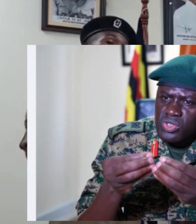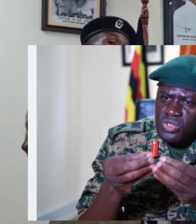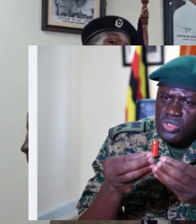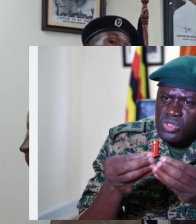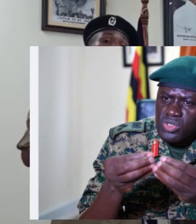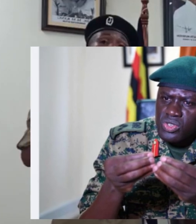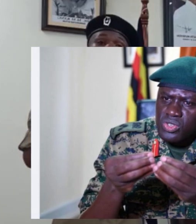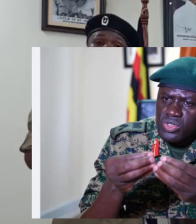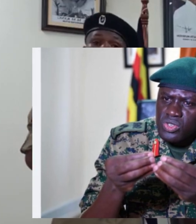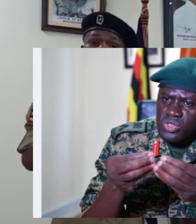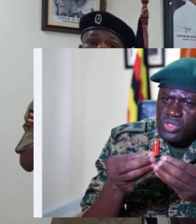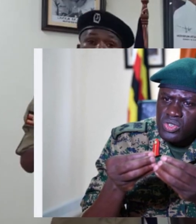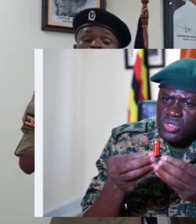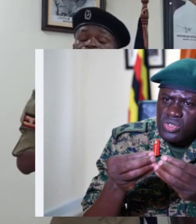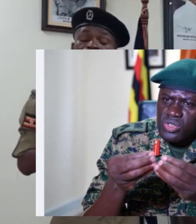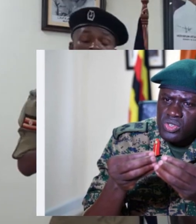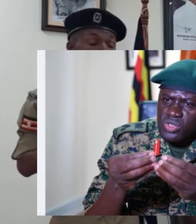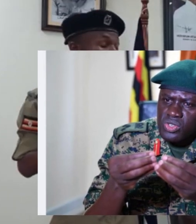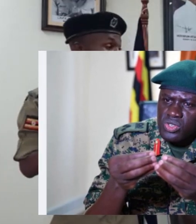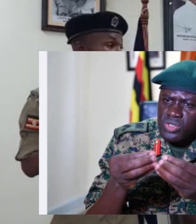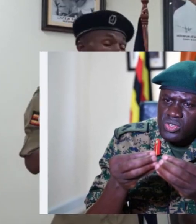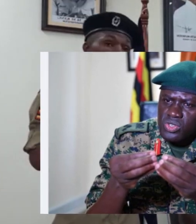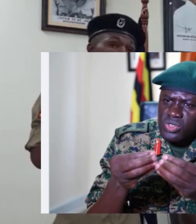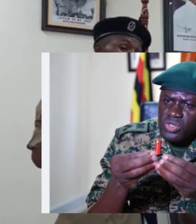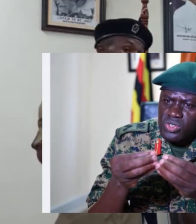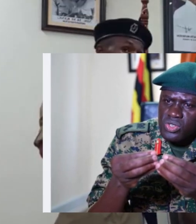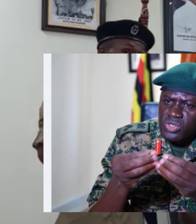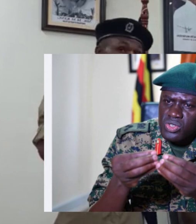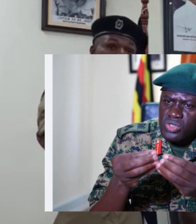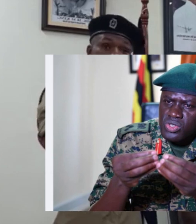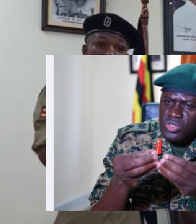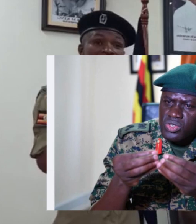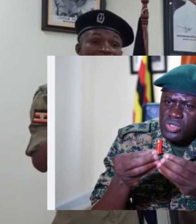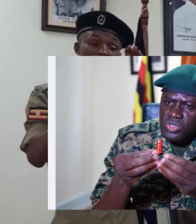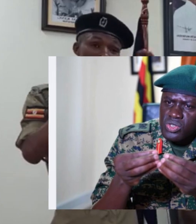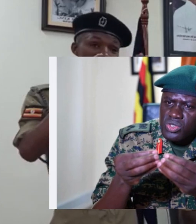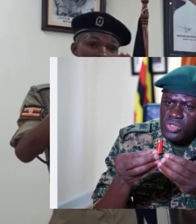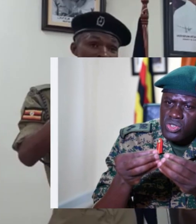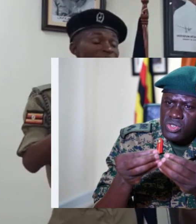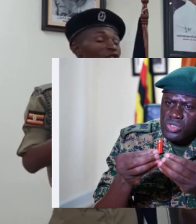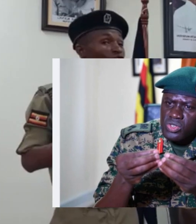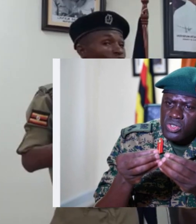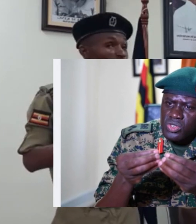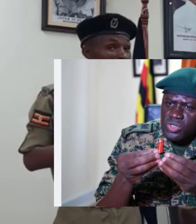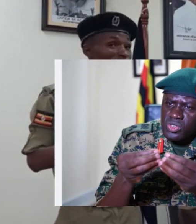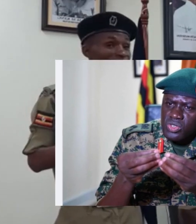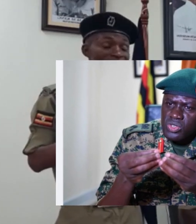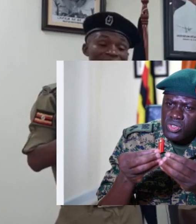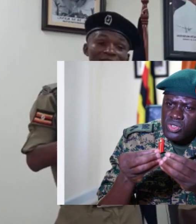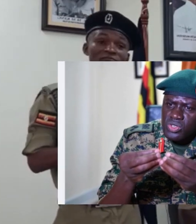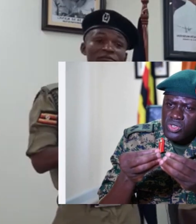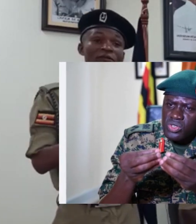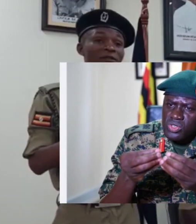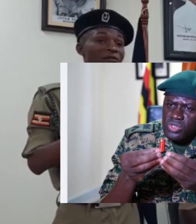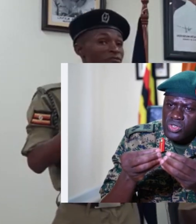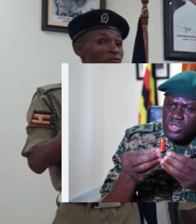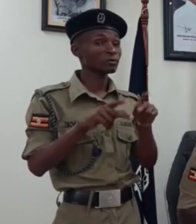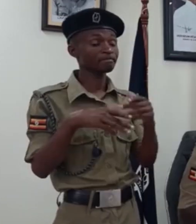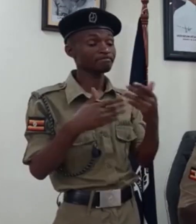yakolera okuva e South Sudan, okuva e Somalia naye nga twagala okwebaza